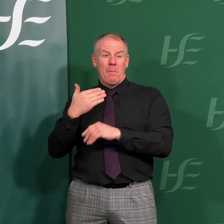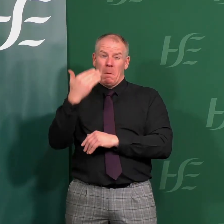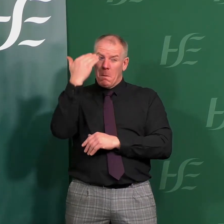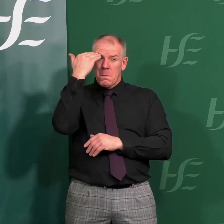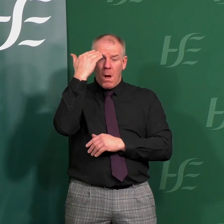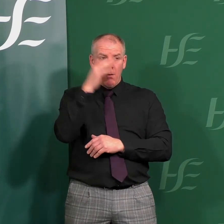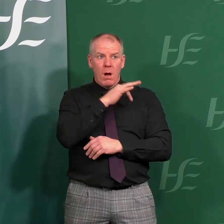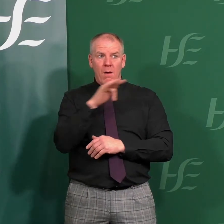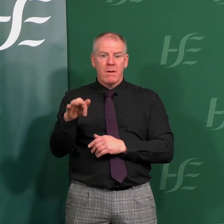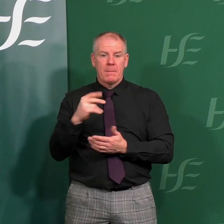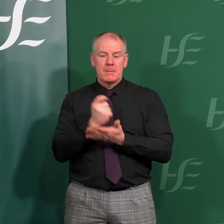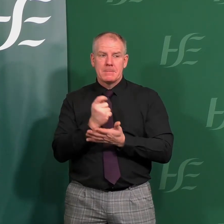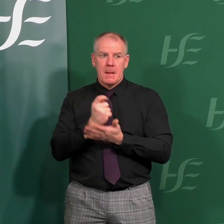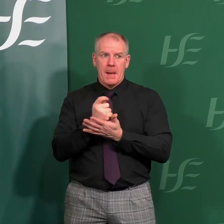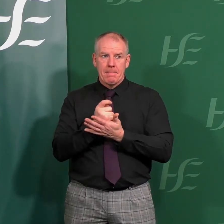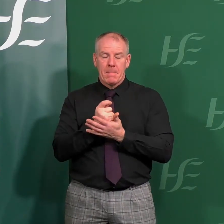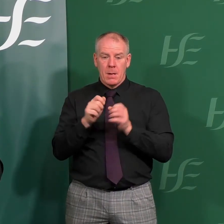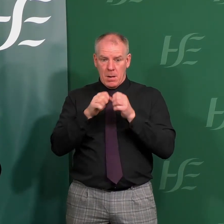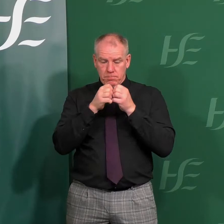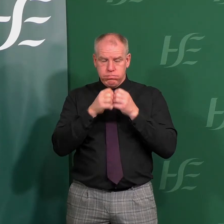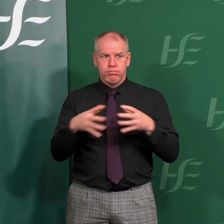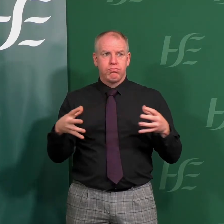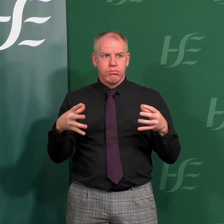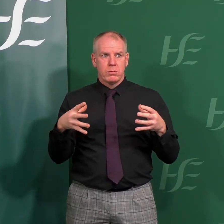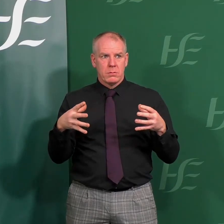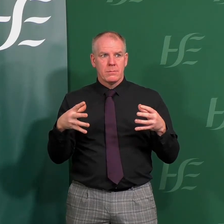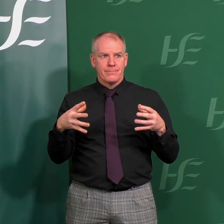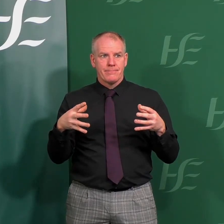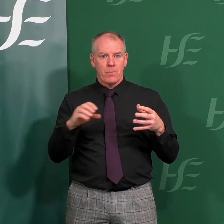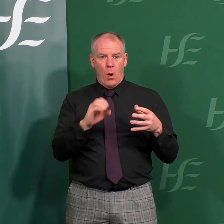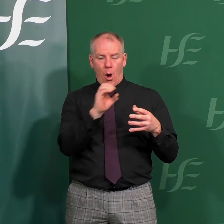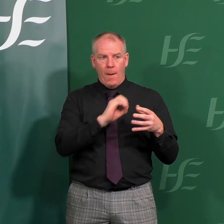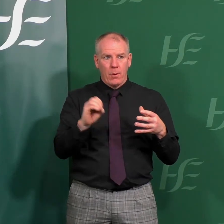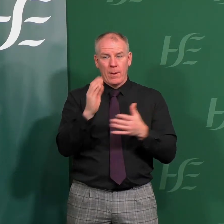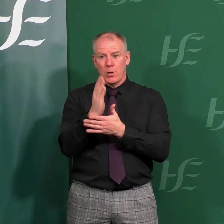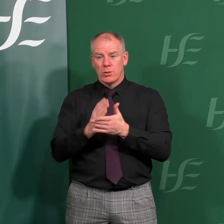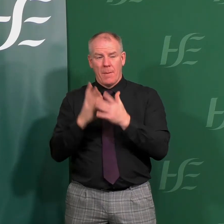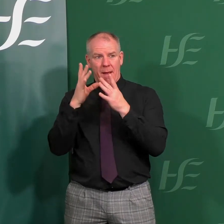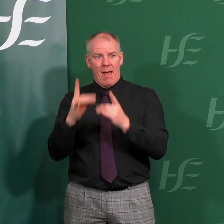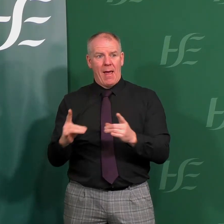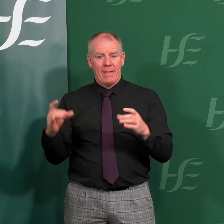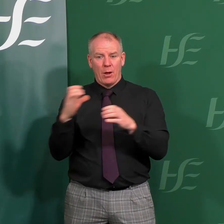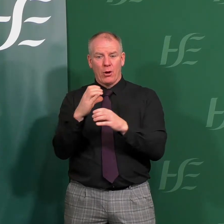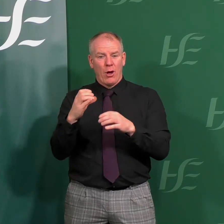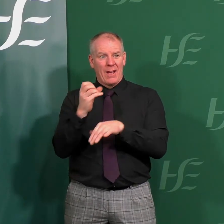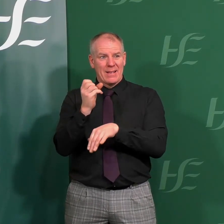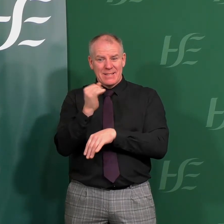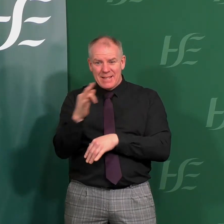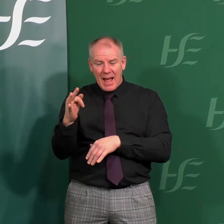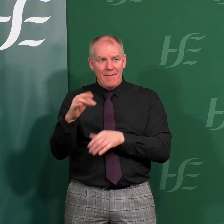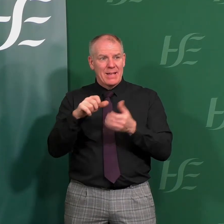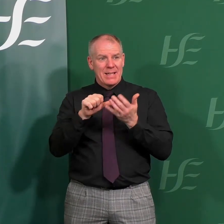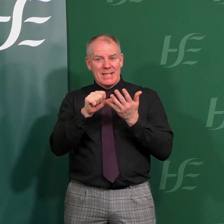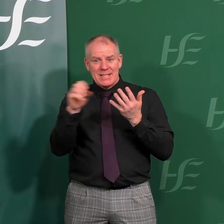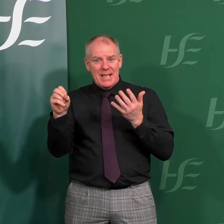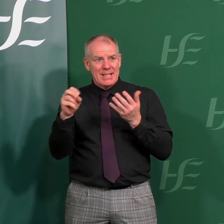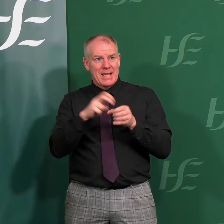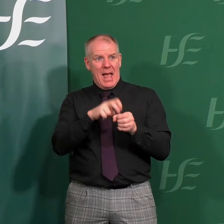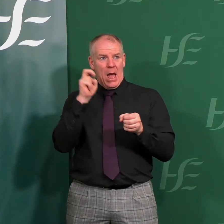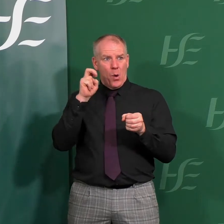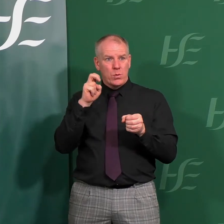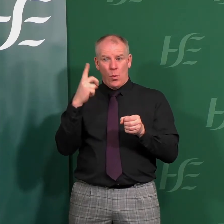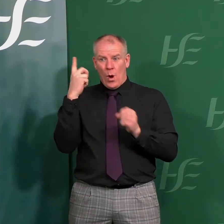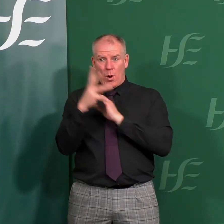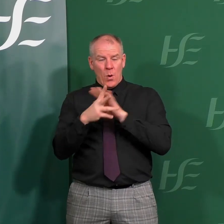saw in the period of that week. To give examples, some healthcare settings went from 60 people out, staff out, to over 300 people